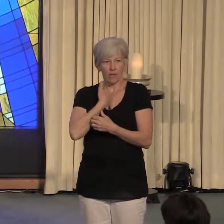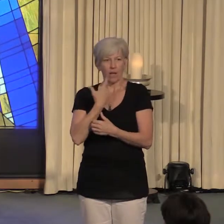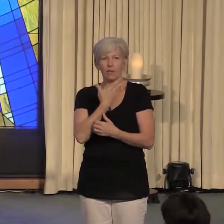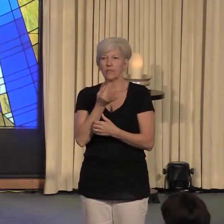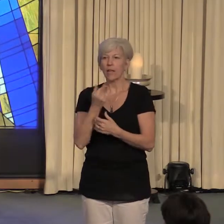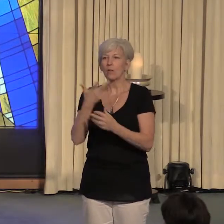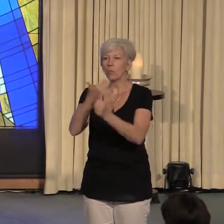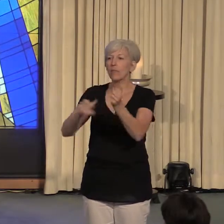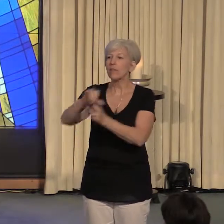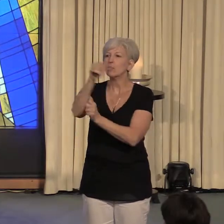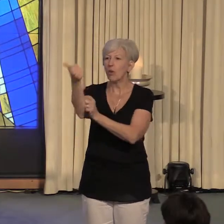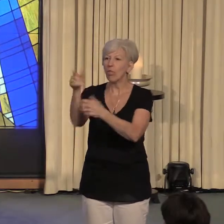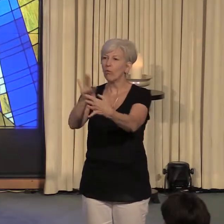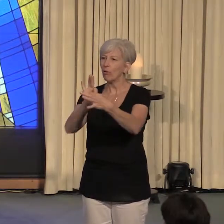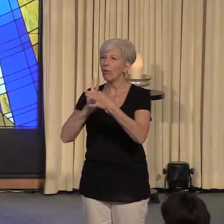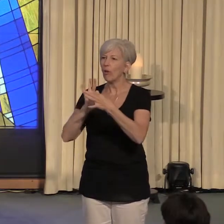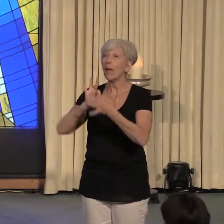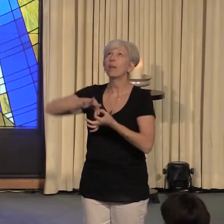one with God.